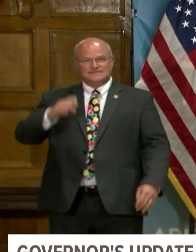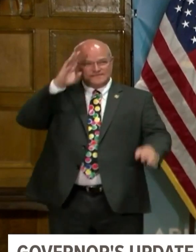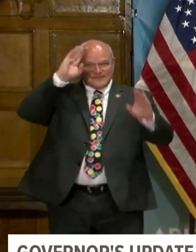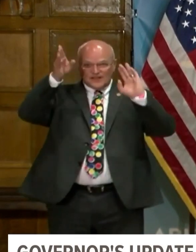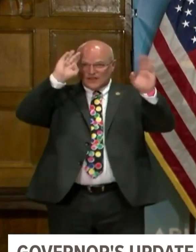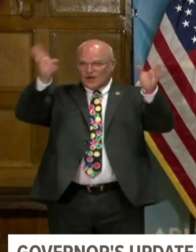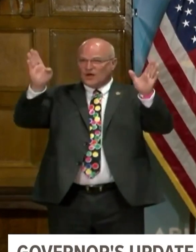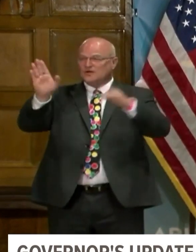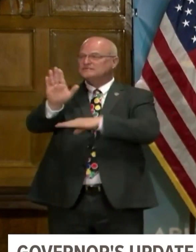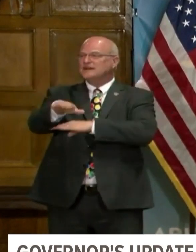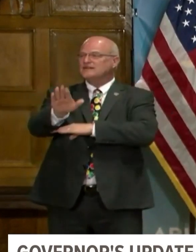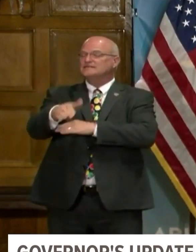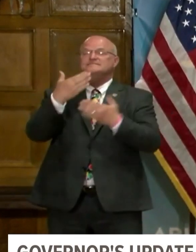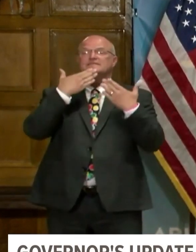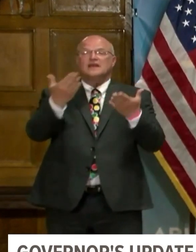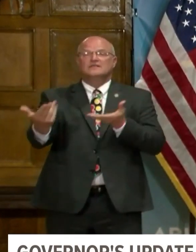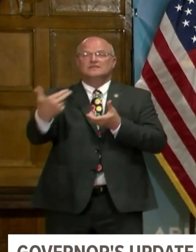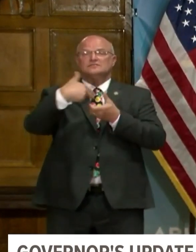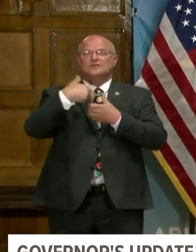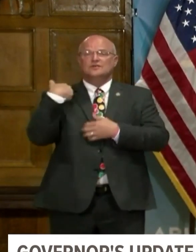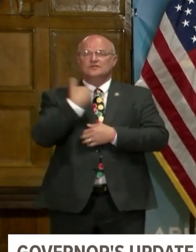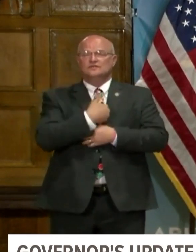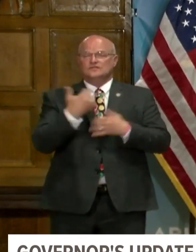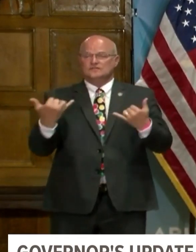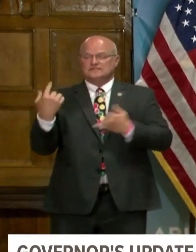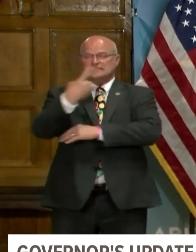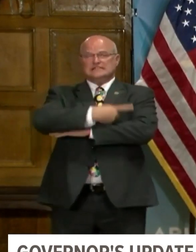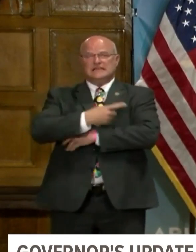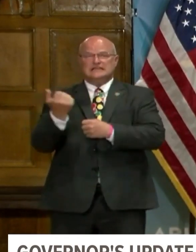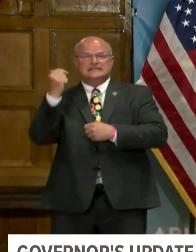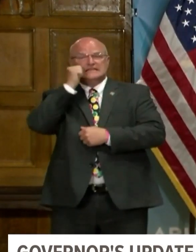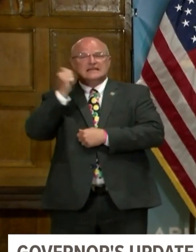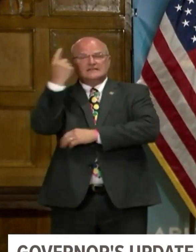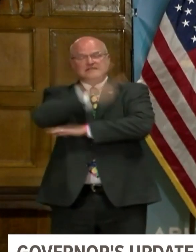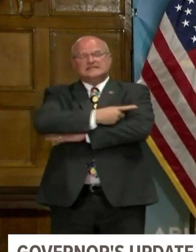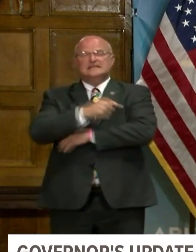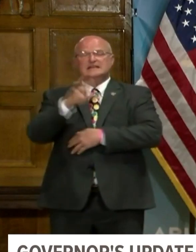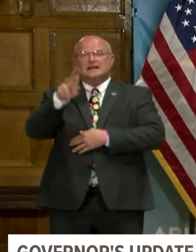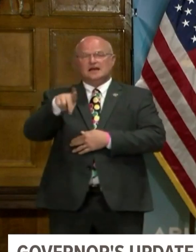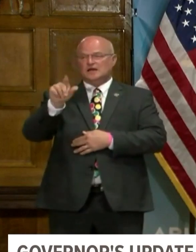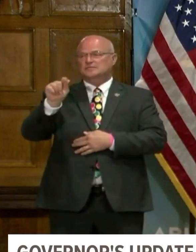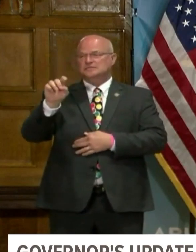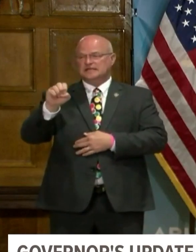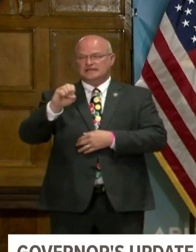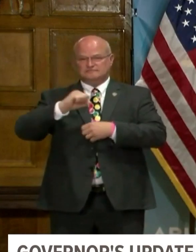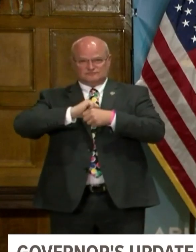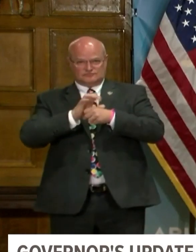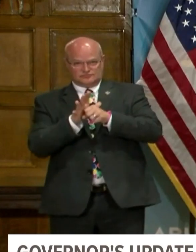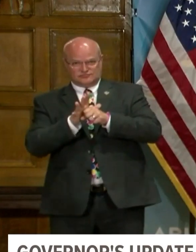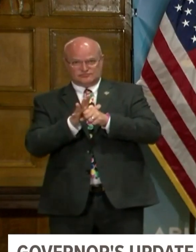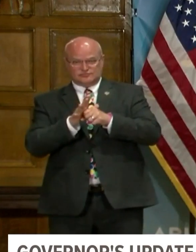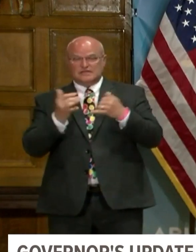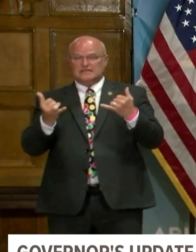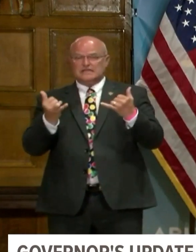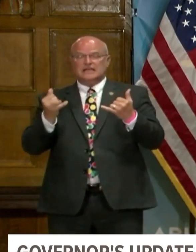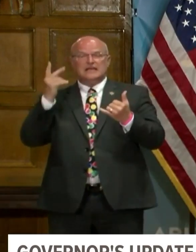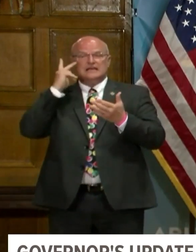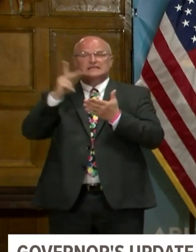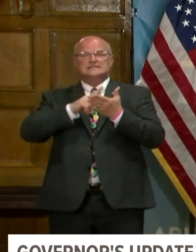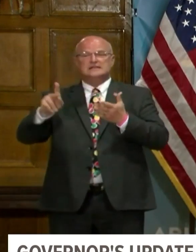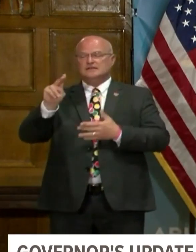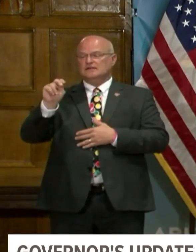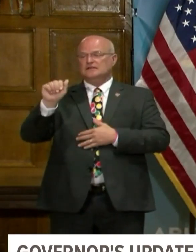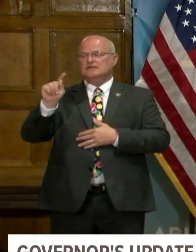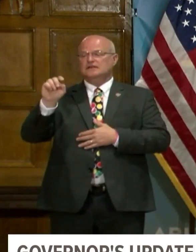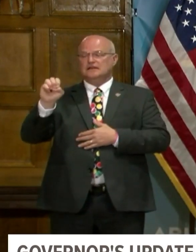Hello to everybody this afternoon. Thank you for joining me for today's daily COVID update. I'm joined today by Secretary Nate